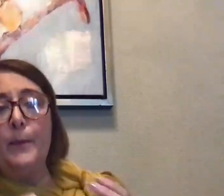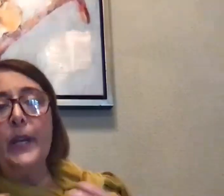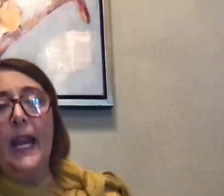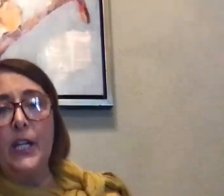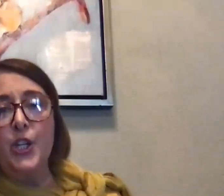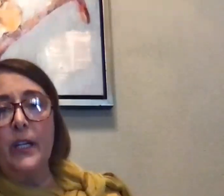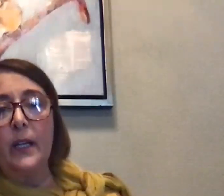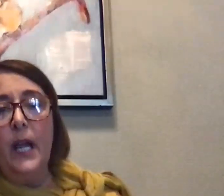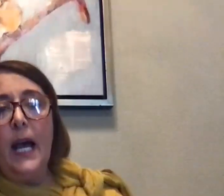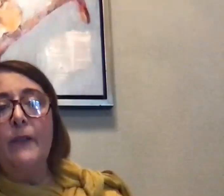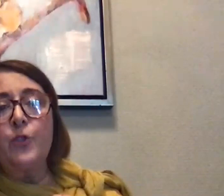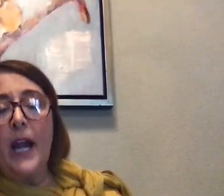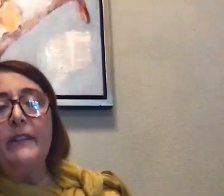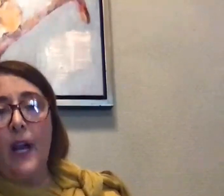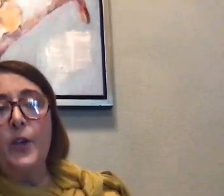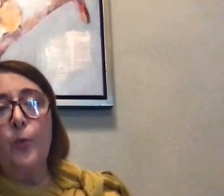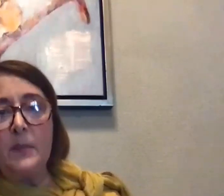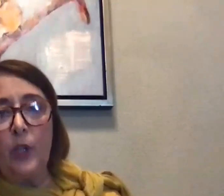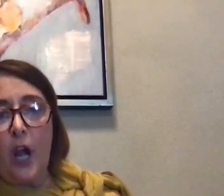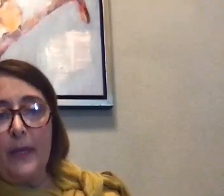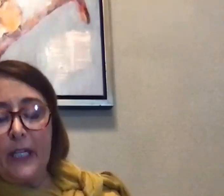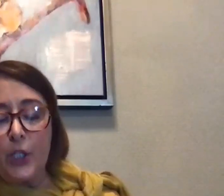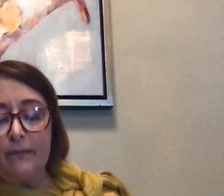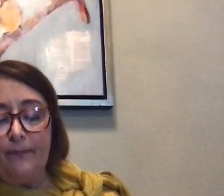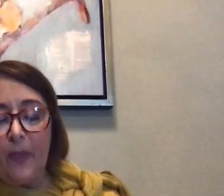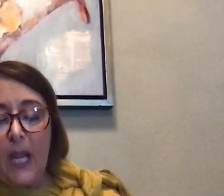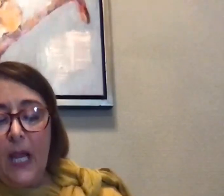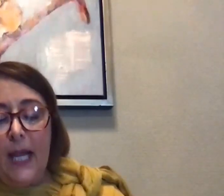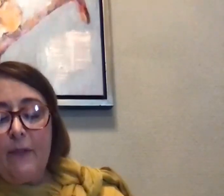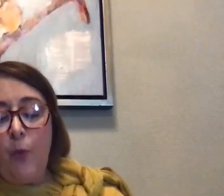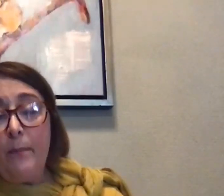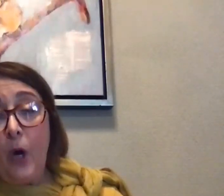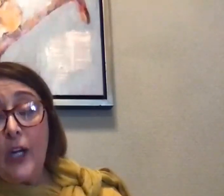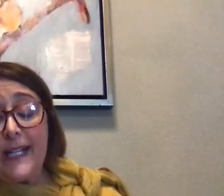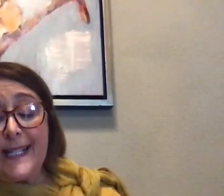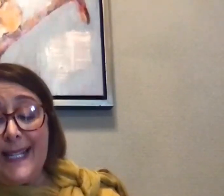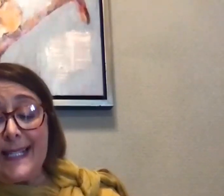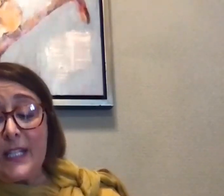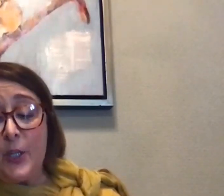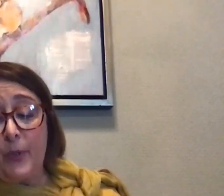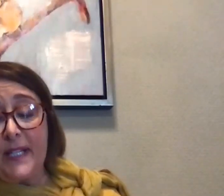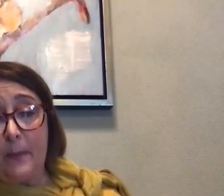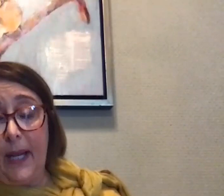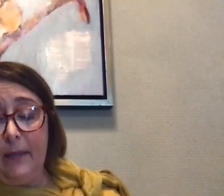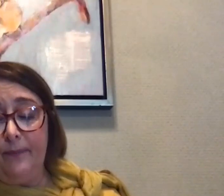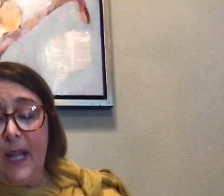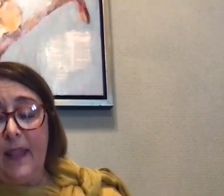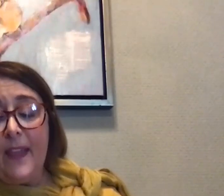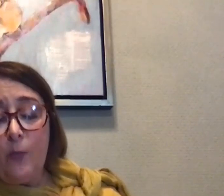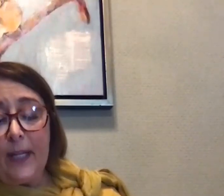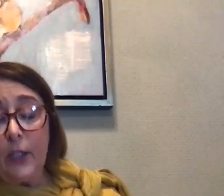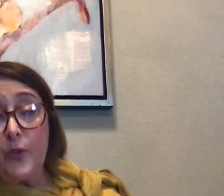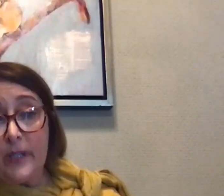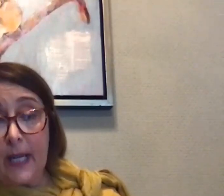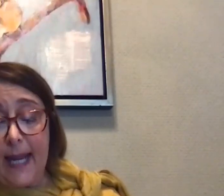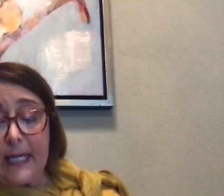forth communication of trying to find a reasonable accommodation. If one party ceases to participate, then